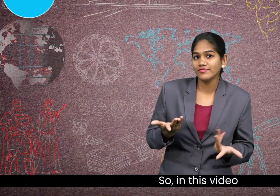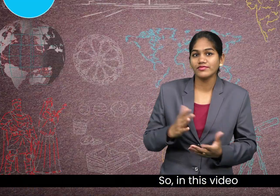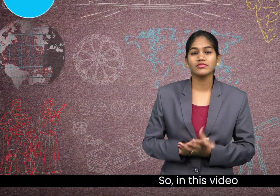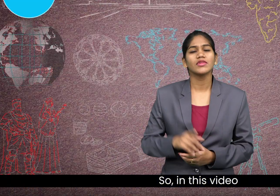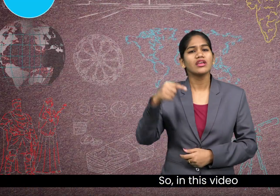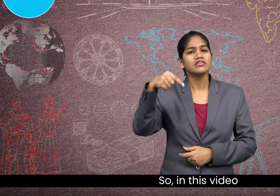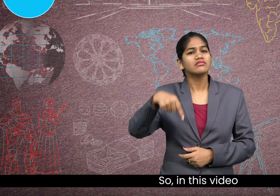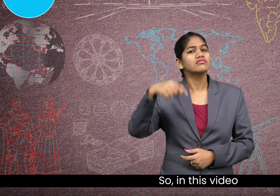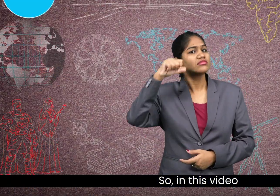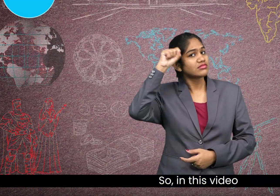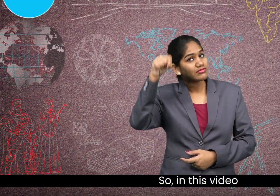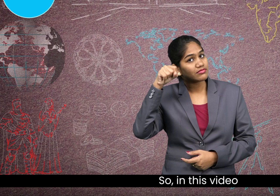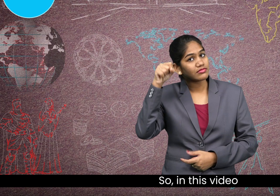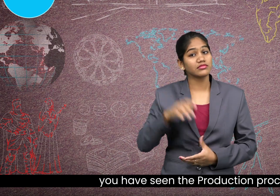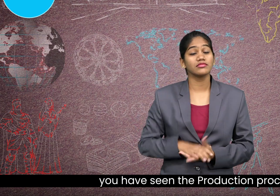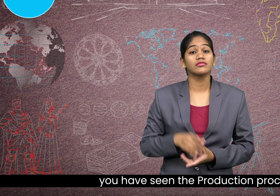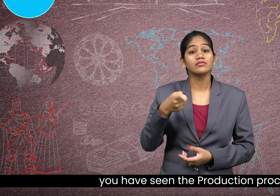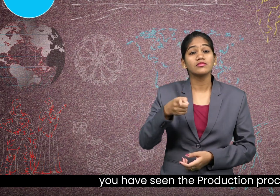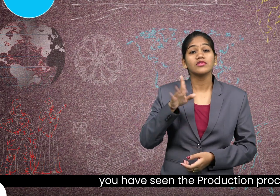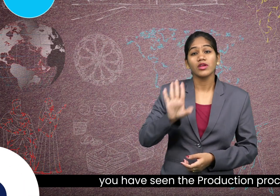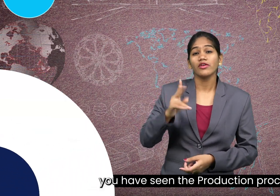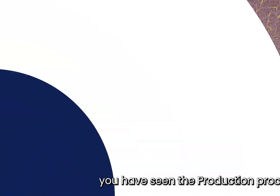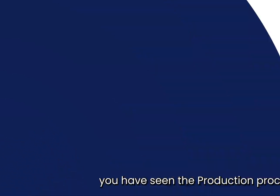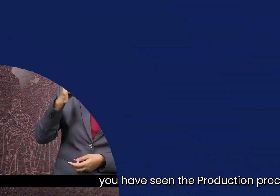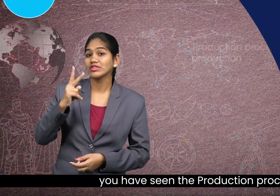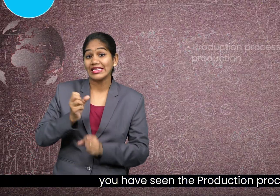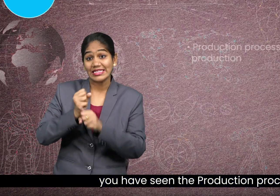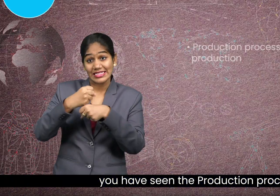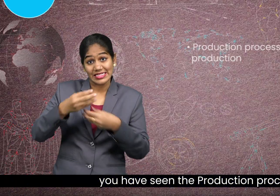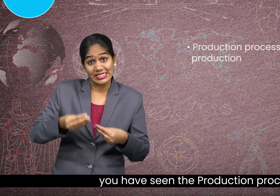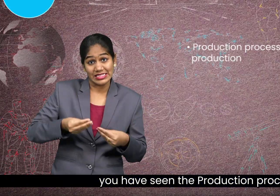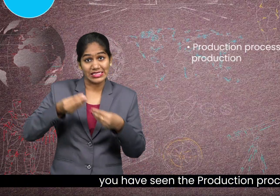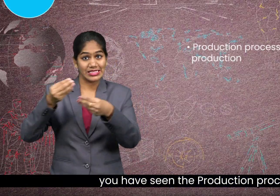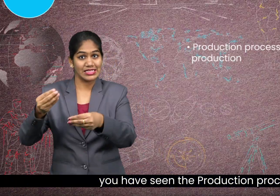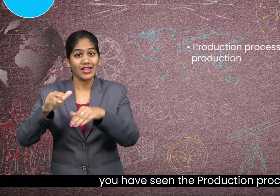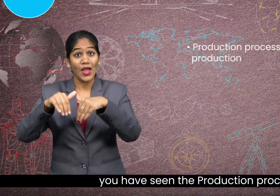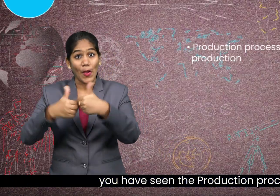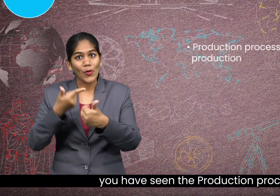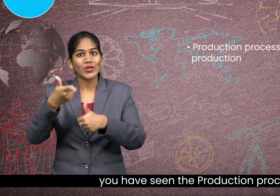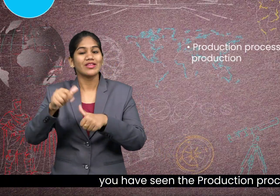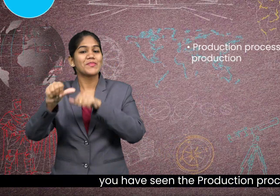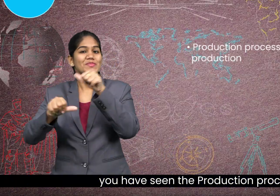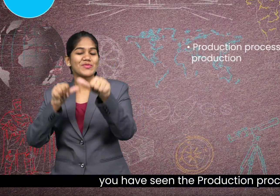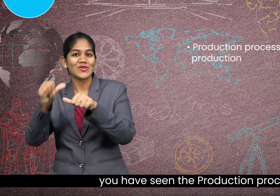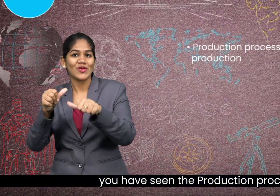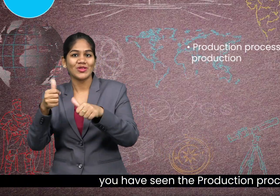So, in this video, you have seen the production process